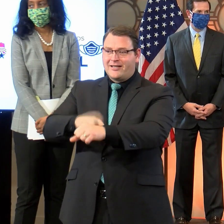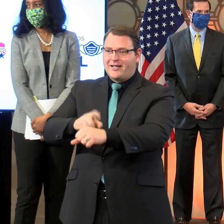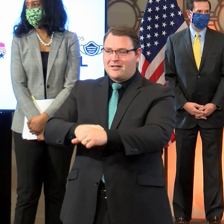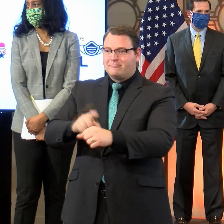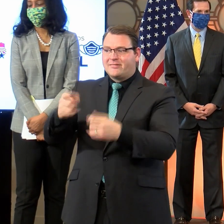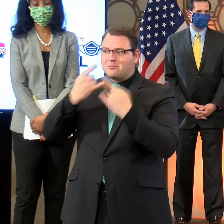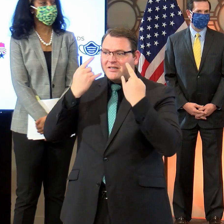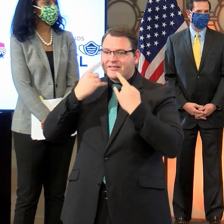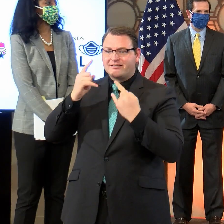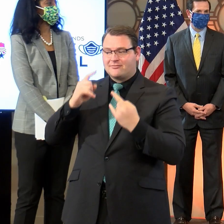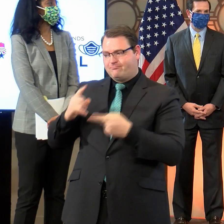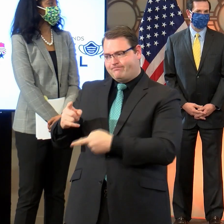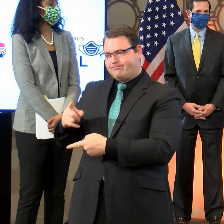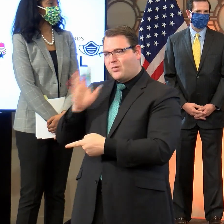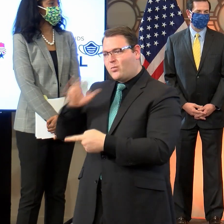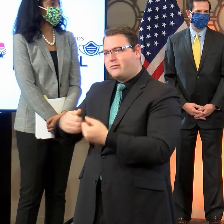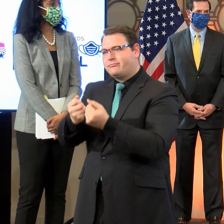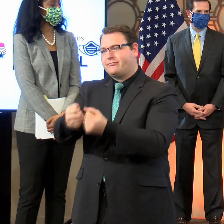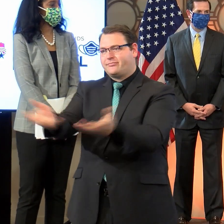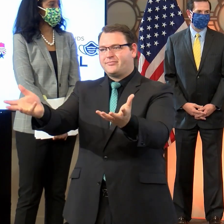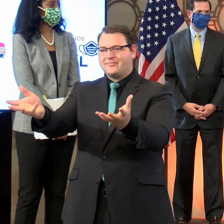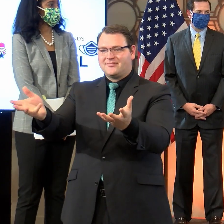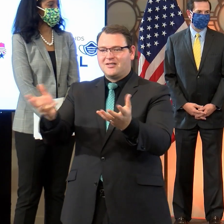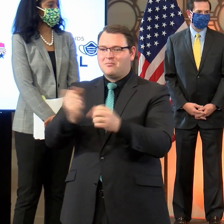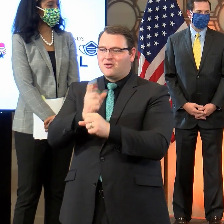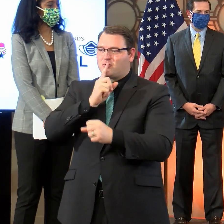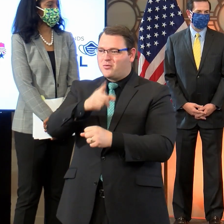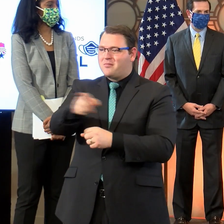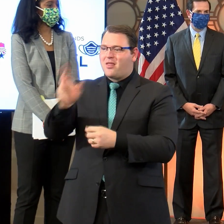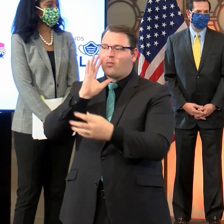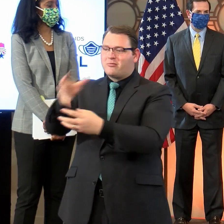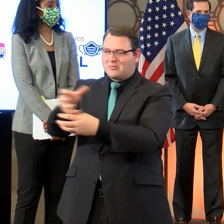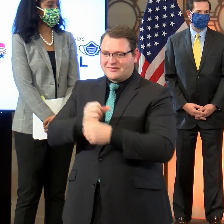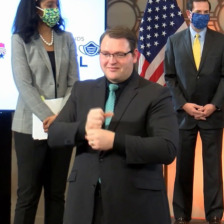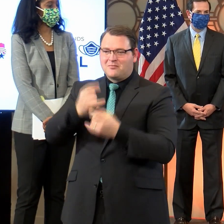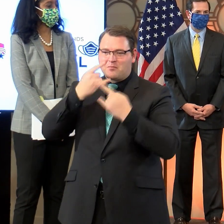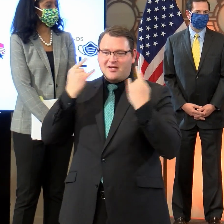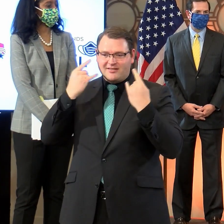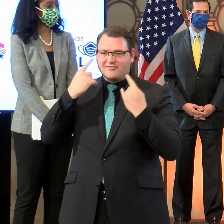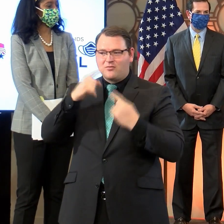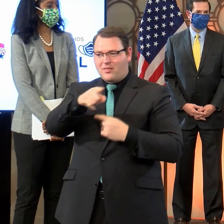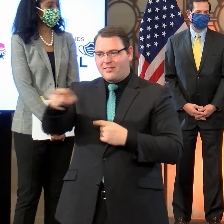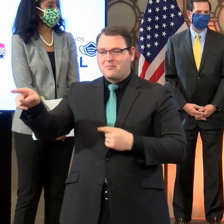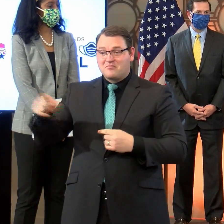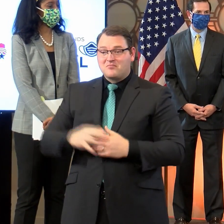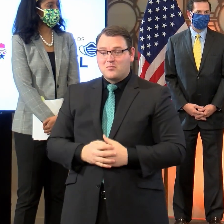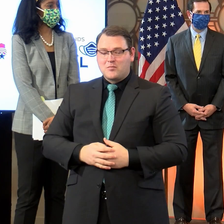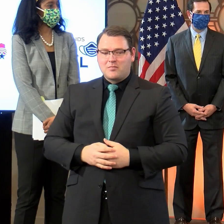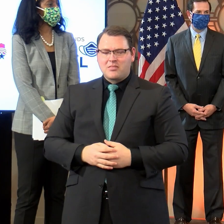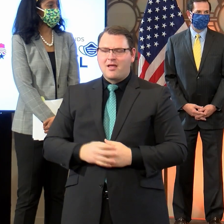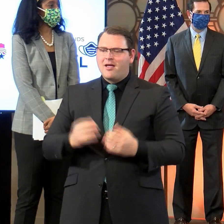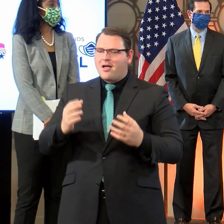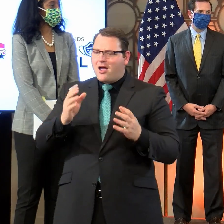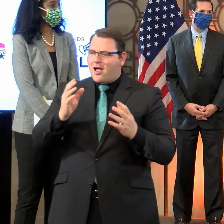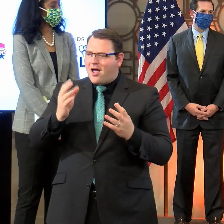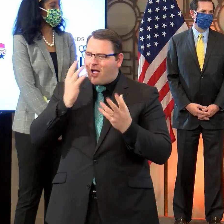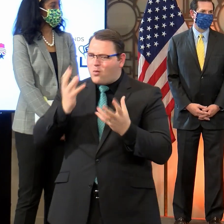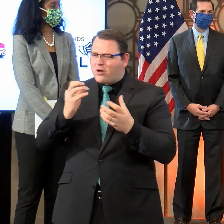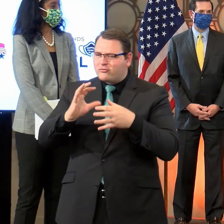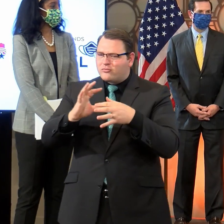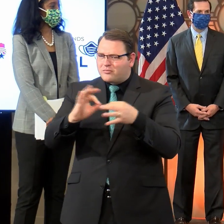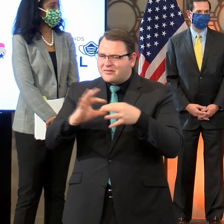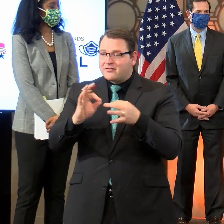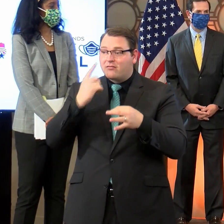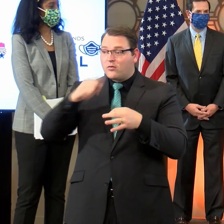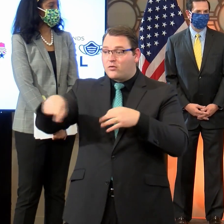the under-resourced families get these masks. And so it is our honor to be a part of this. real quickly, I do want to say that,